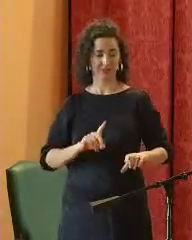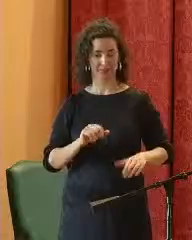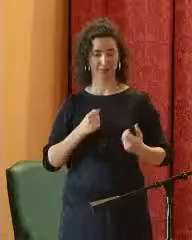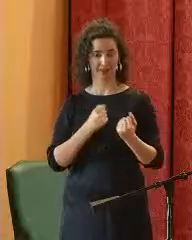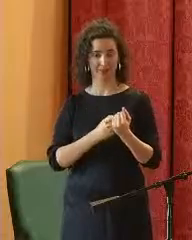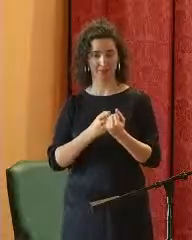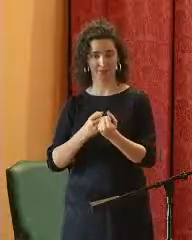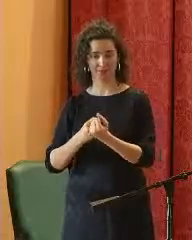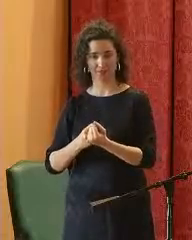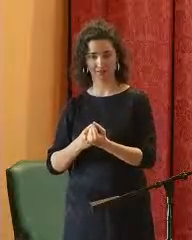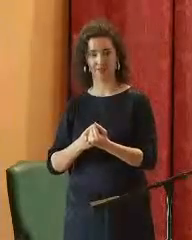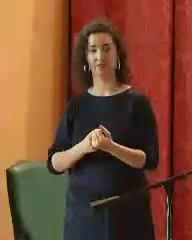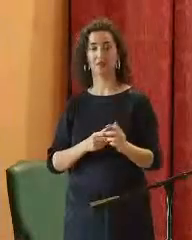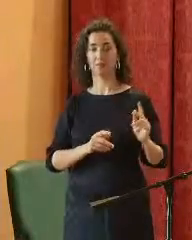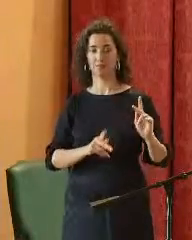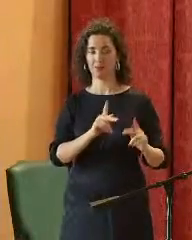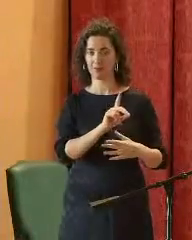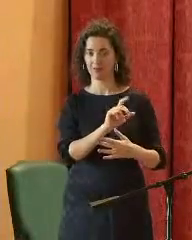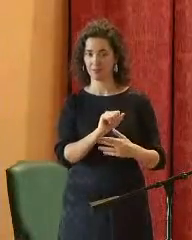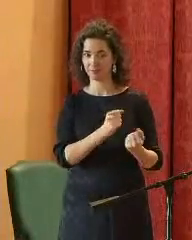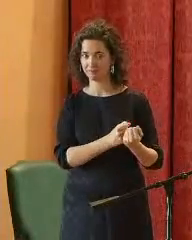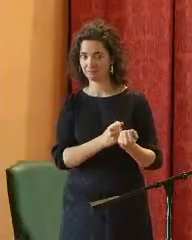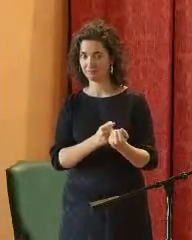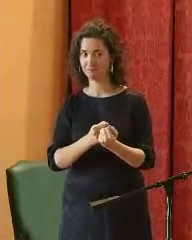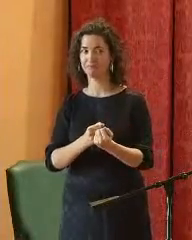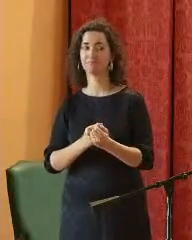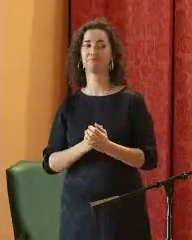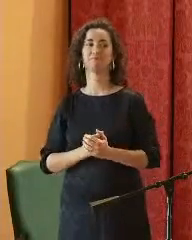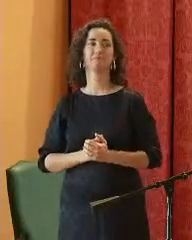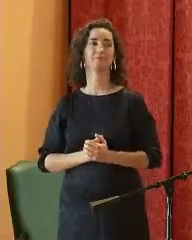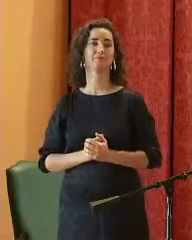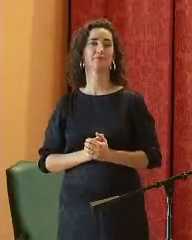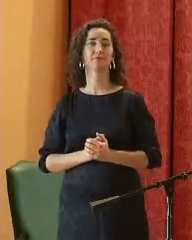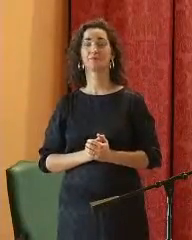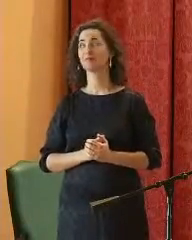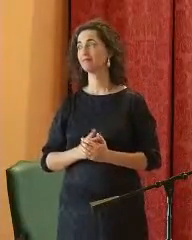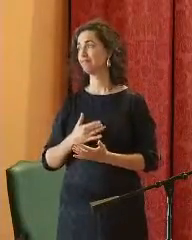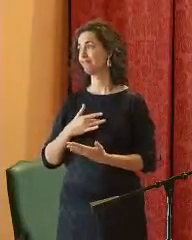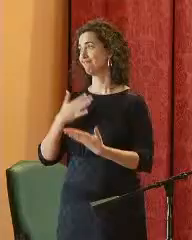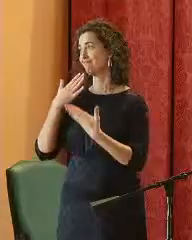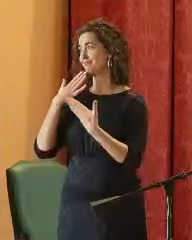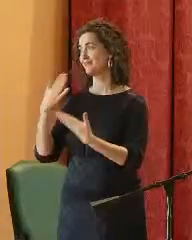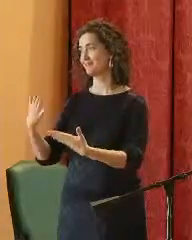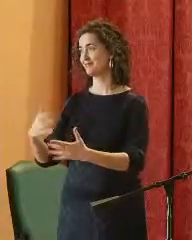disabilities and individuals with disabilities, and I really appreciate that.